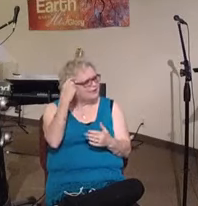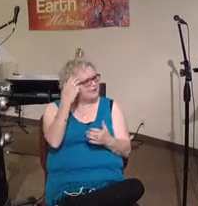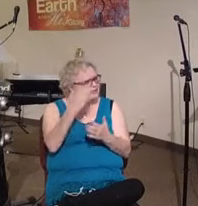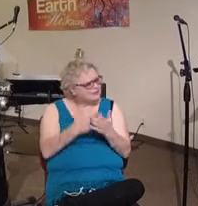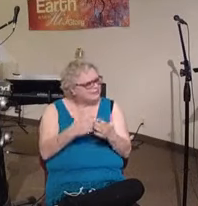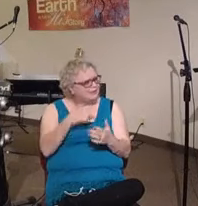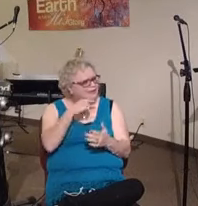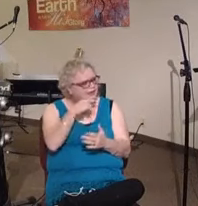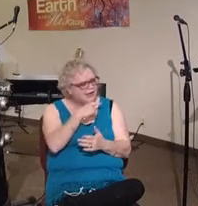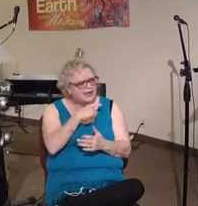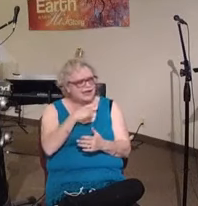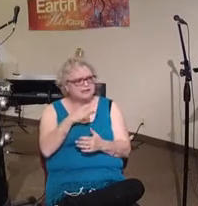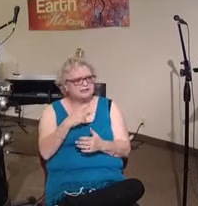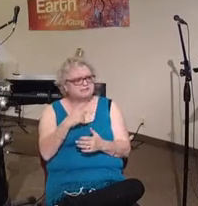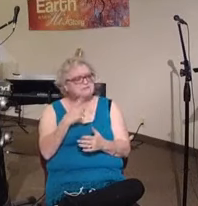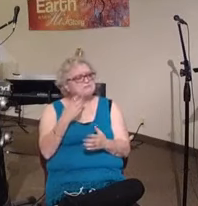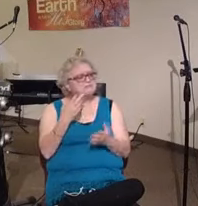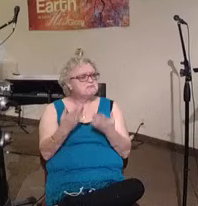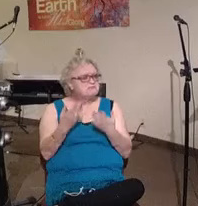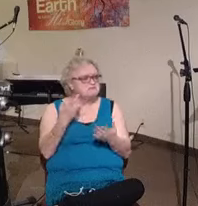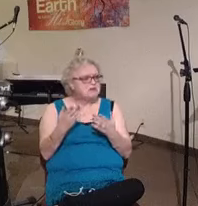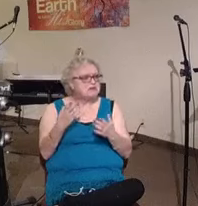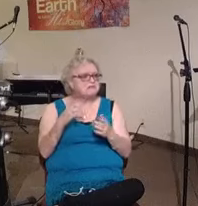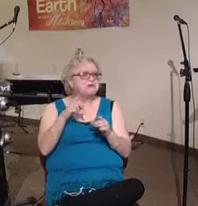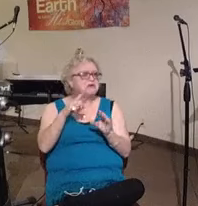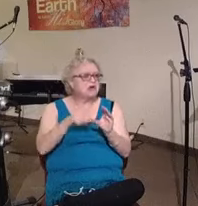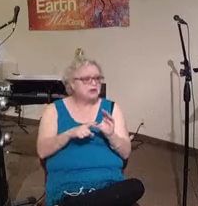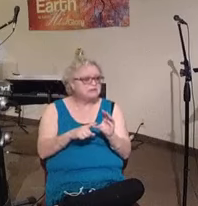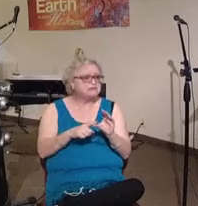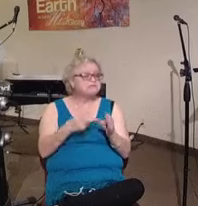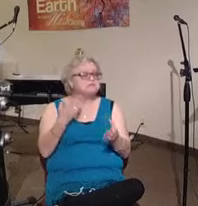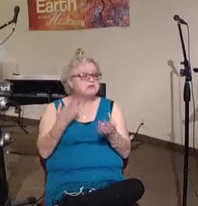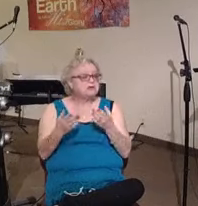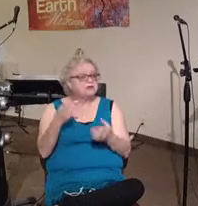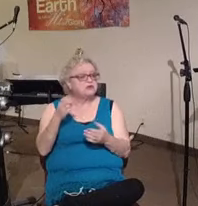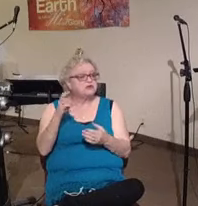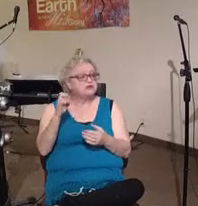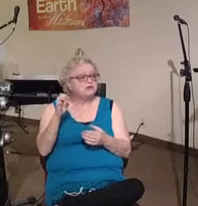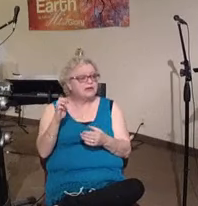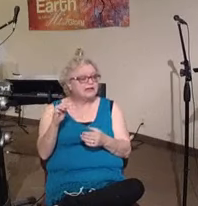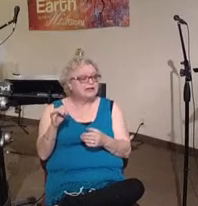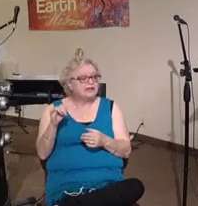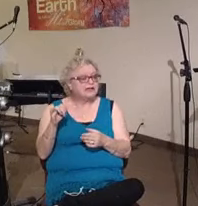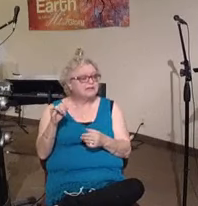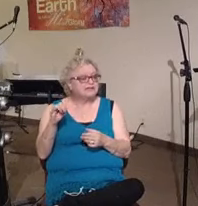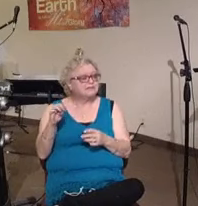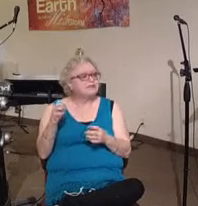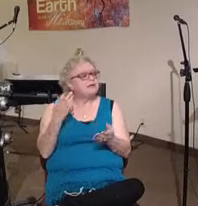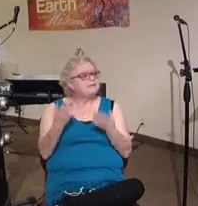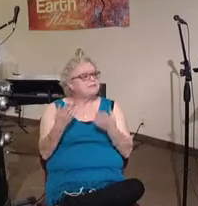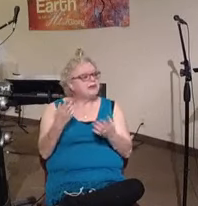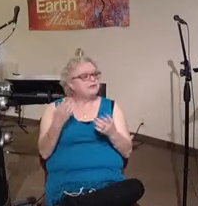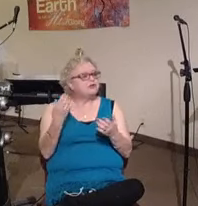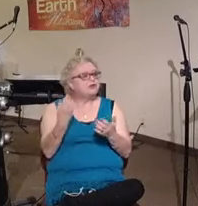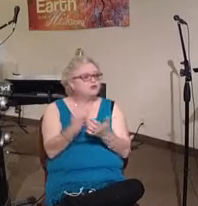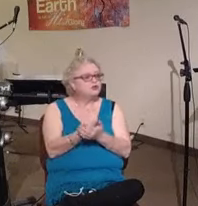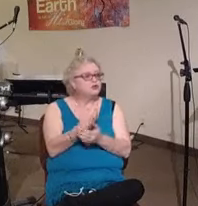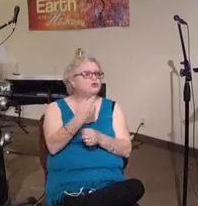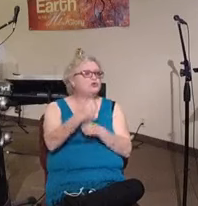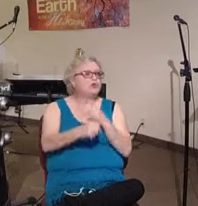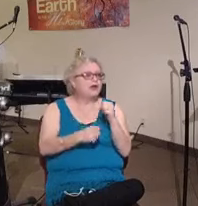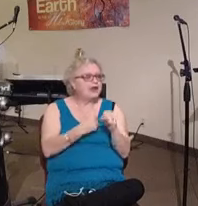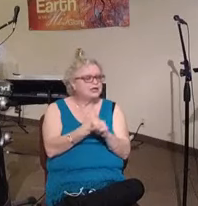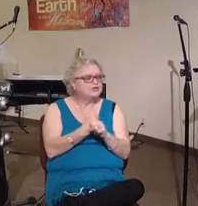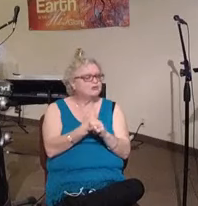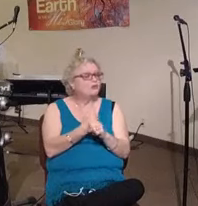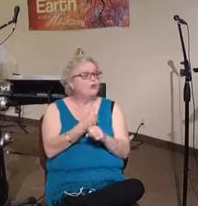mind went to, well, maybe communism, maybe humanism, maybe new ageism, maybe evolution. What isms